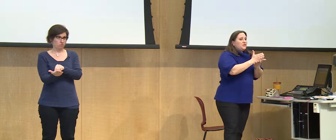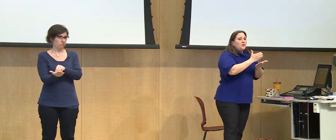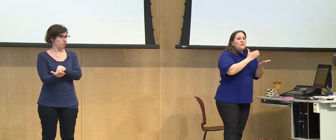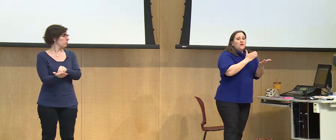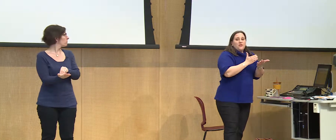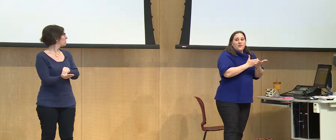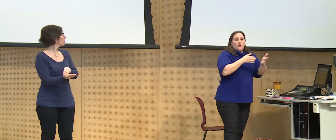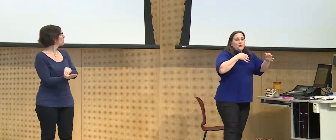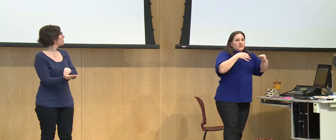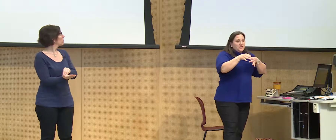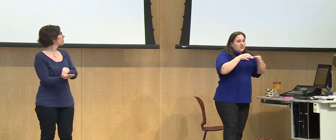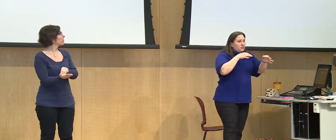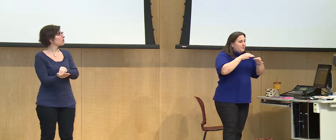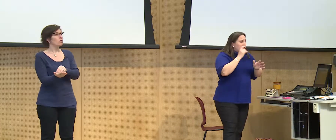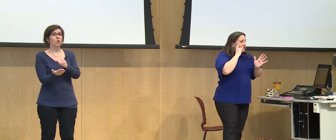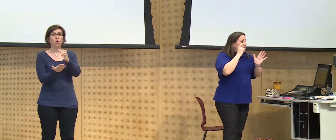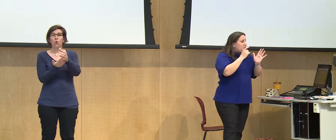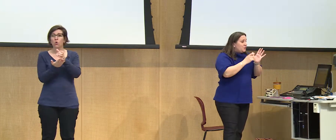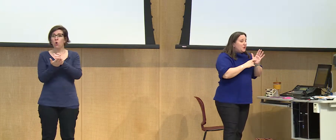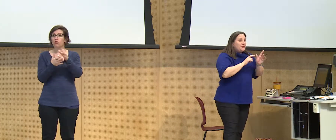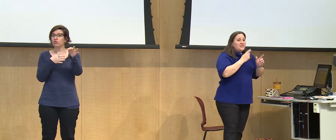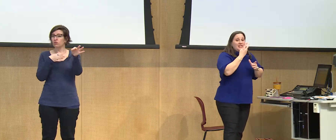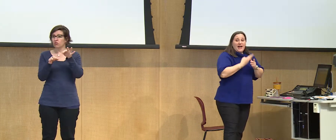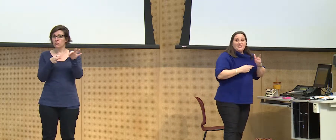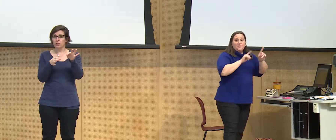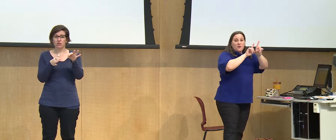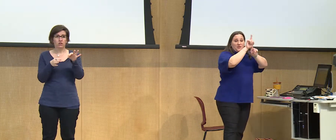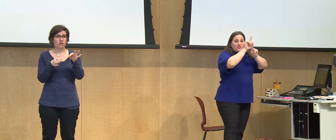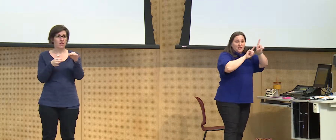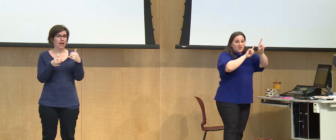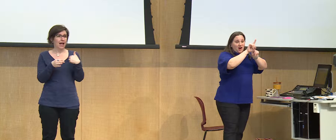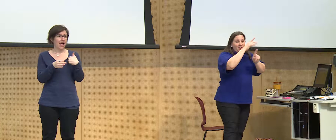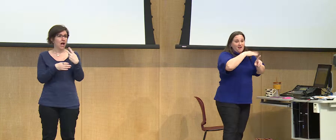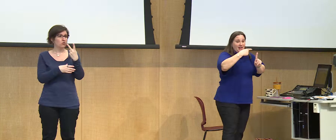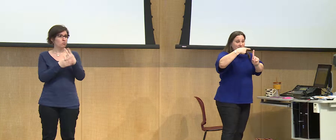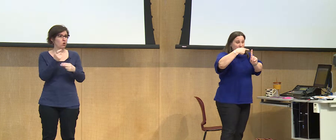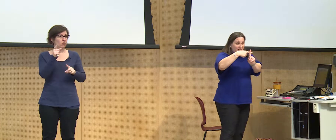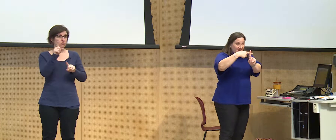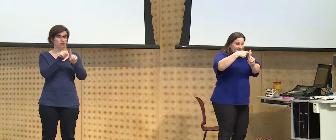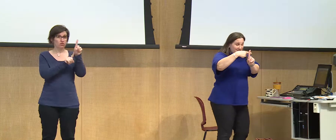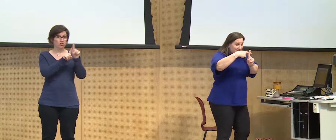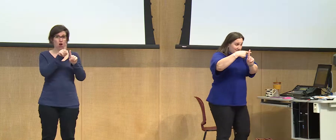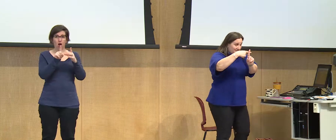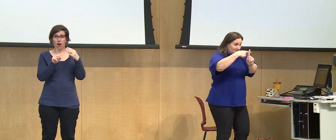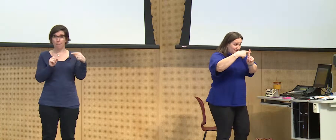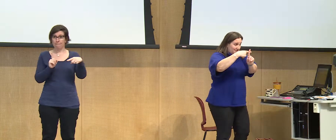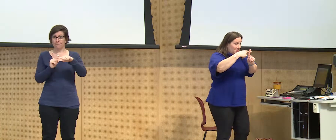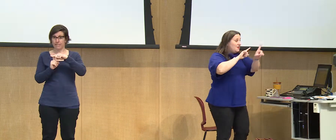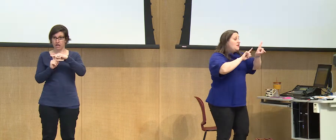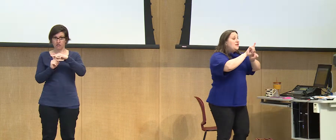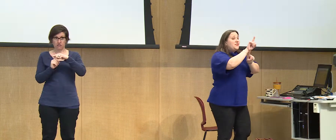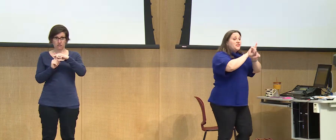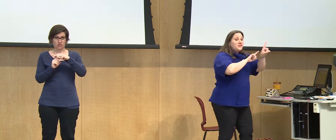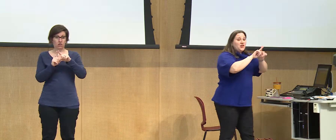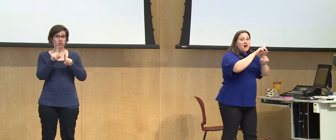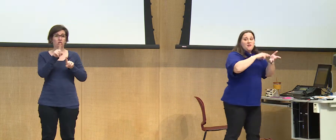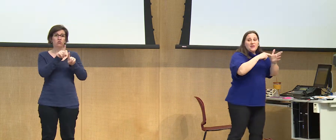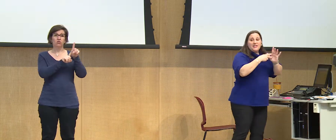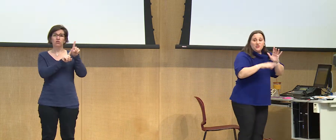So the course description, you notice it has both a star and a plus. The star means you